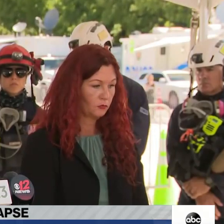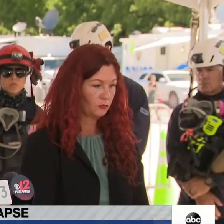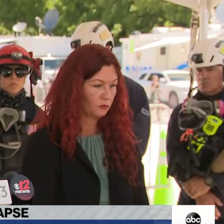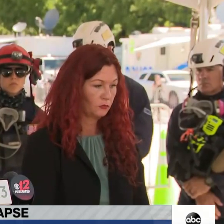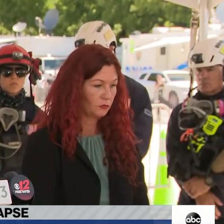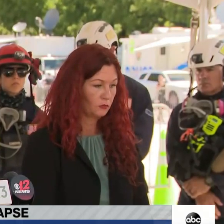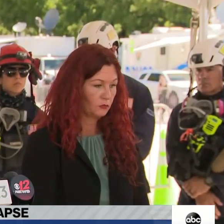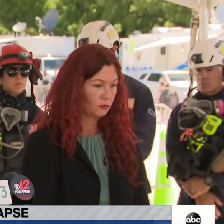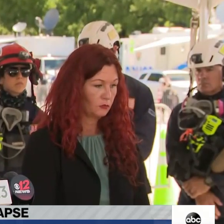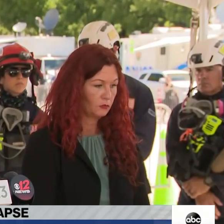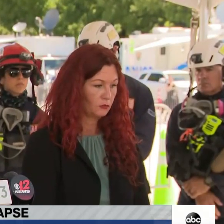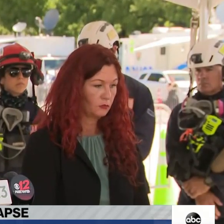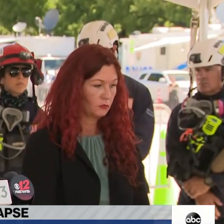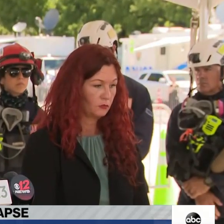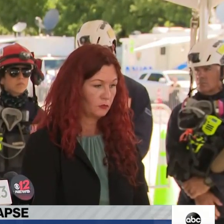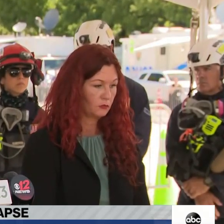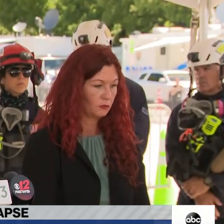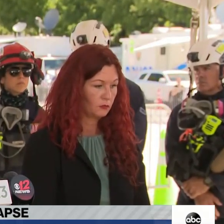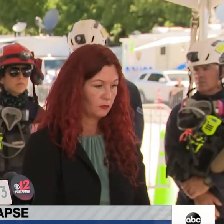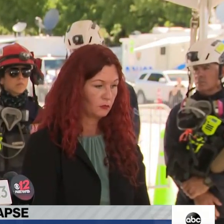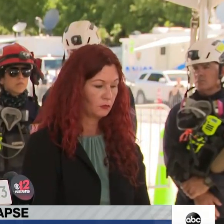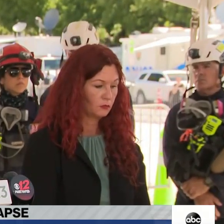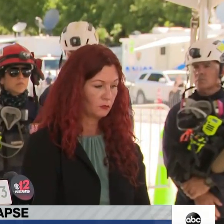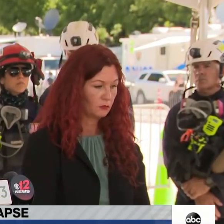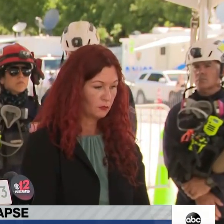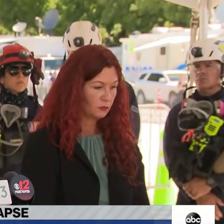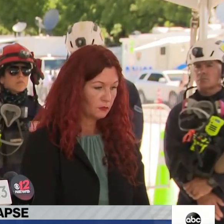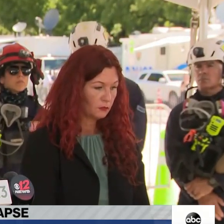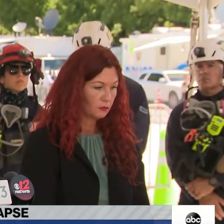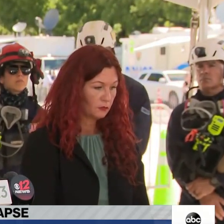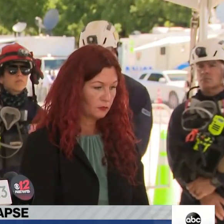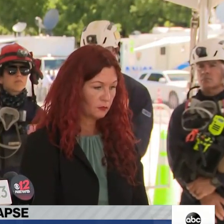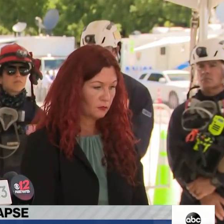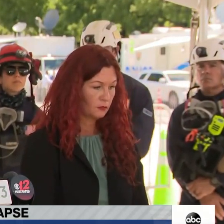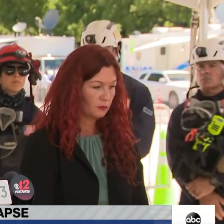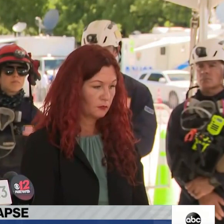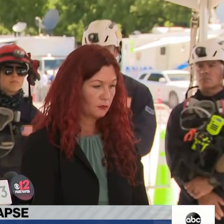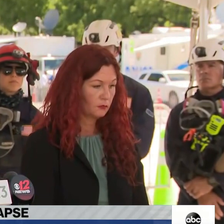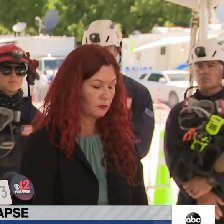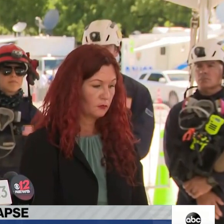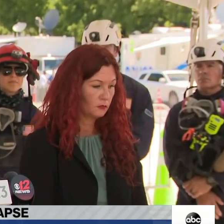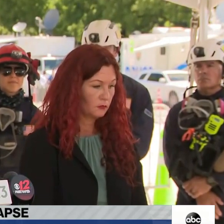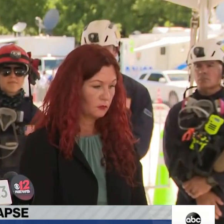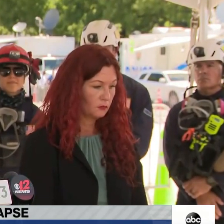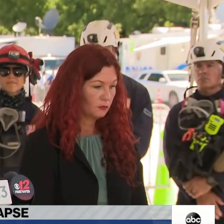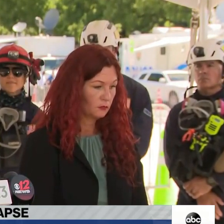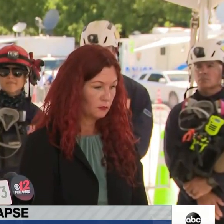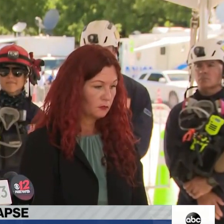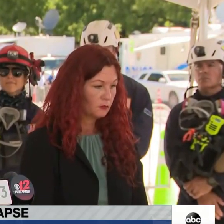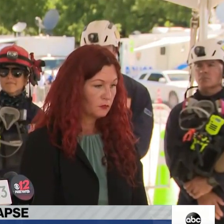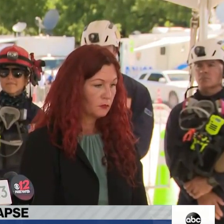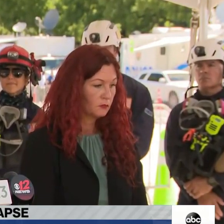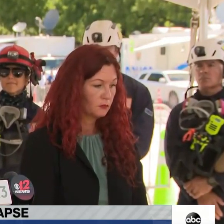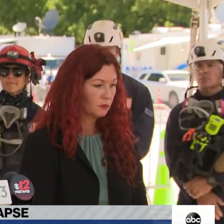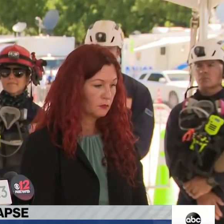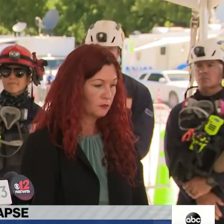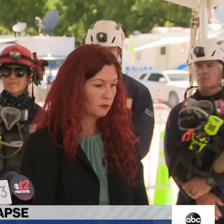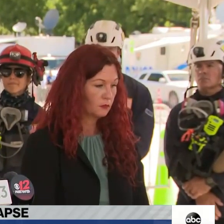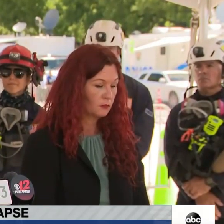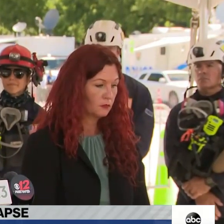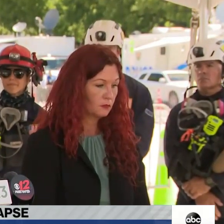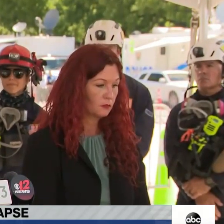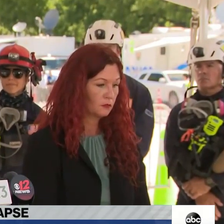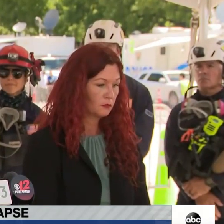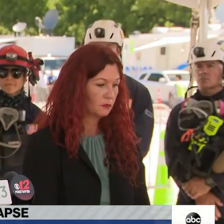pral causer dans Miami Dade. Moi encourager tout résident Miami Dade pour préparer yo faire préparation tout surtout pour nous